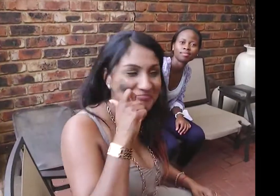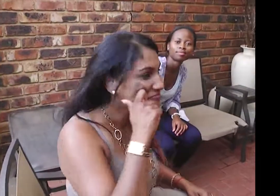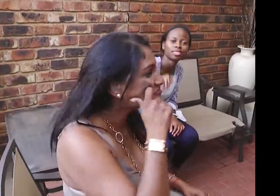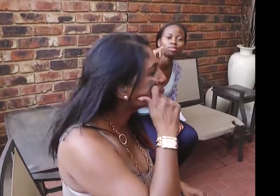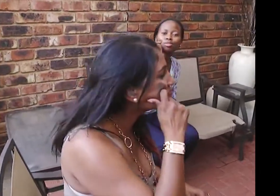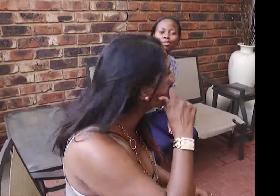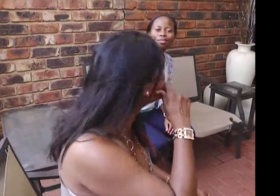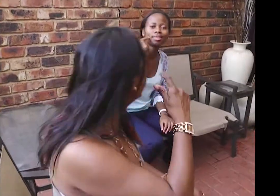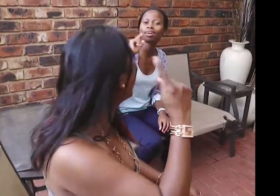Cheeky.